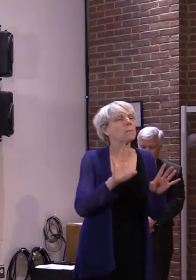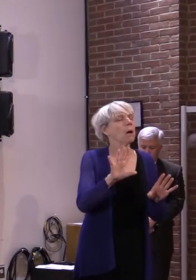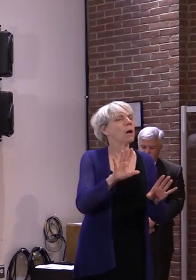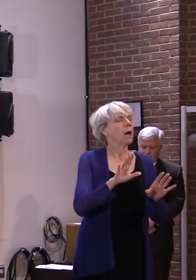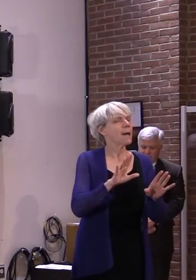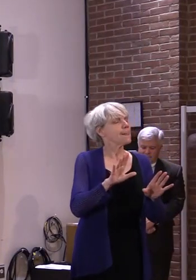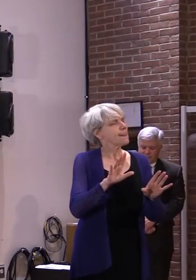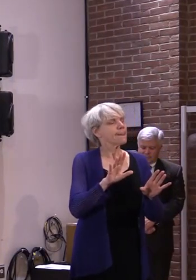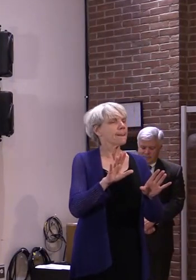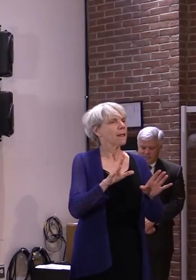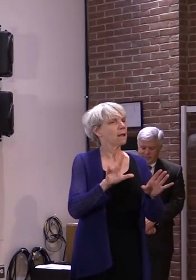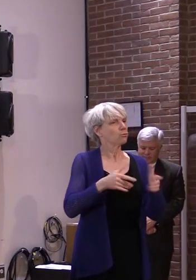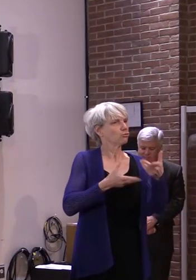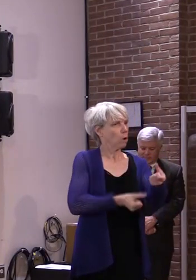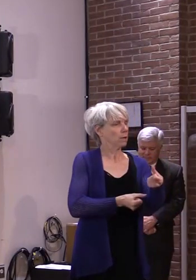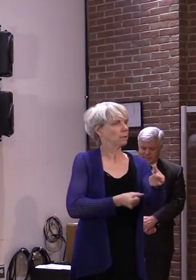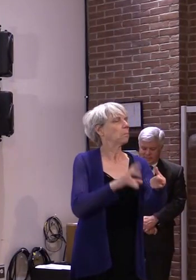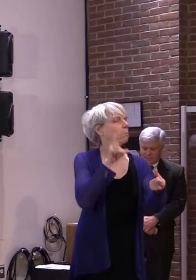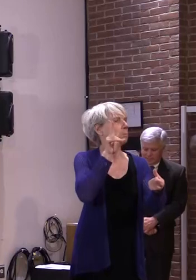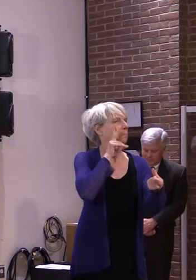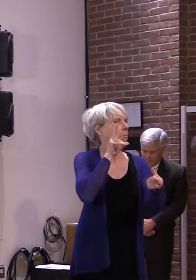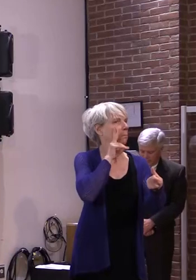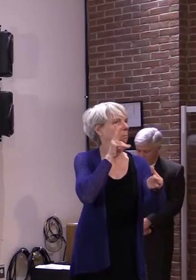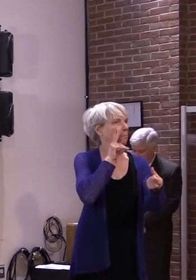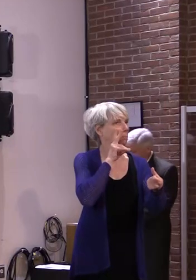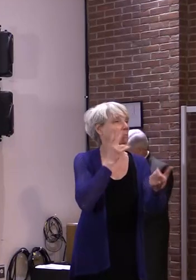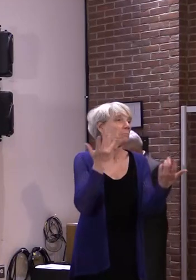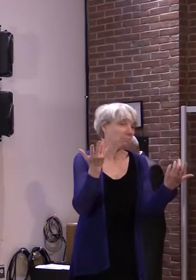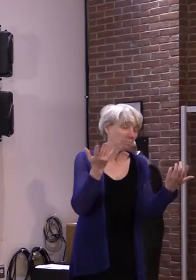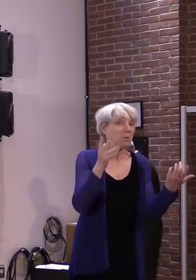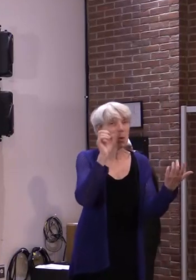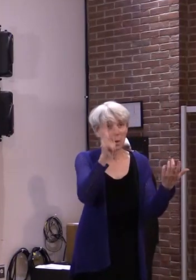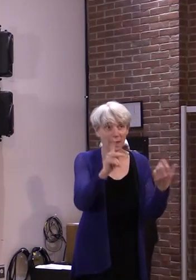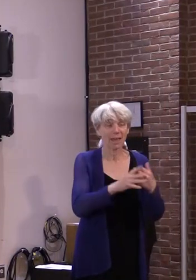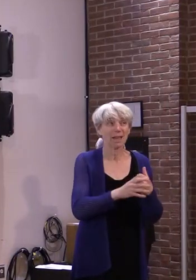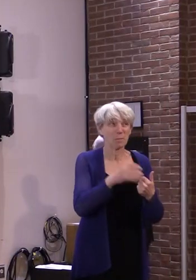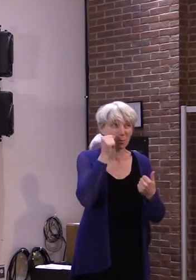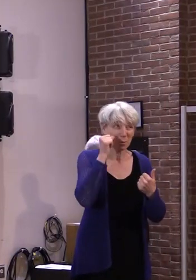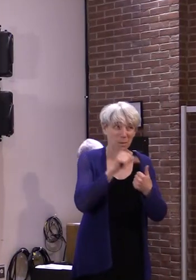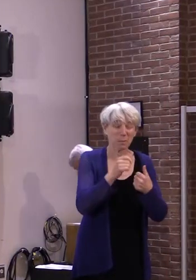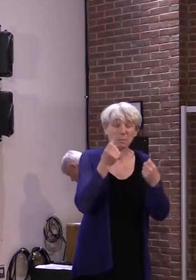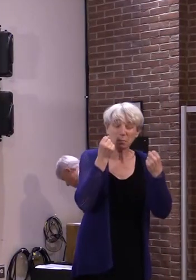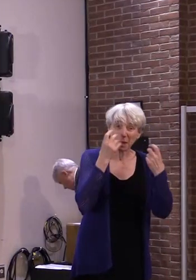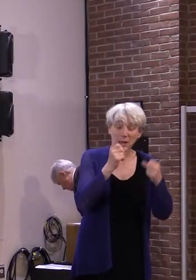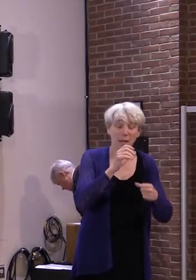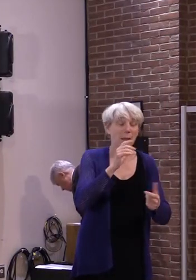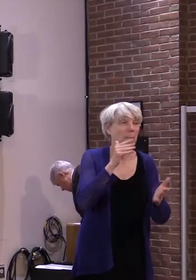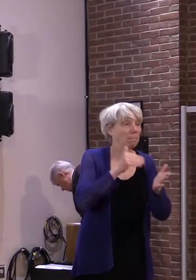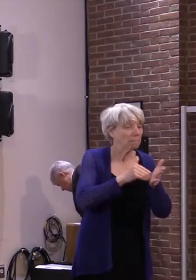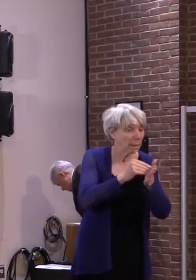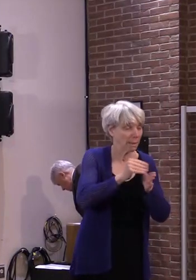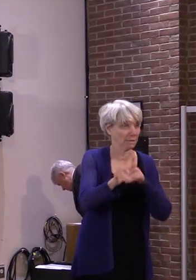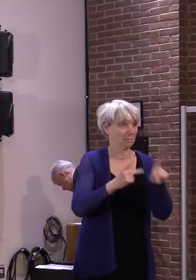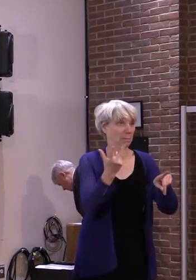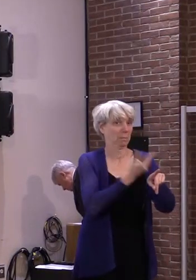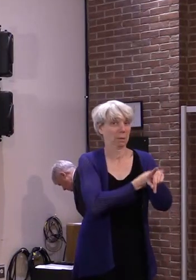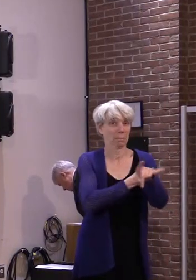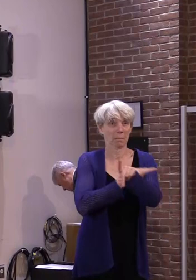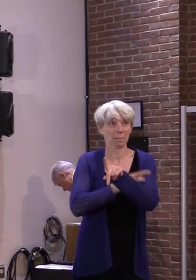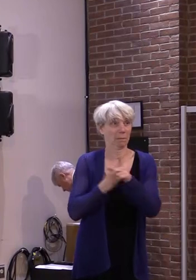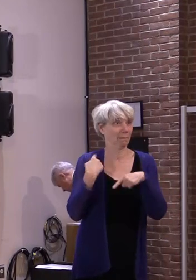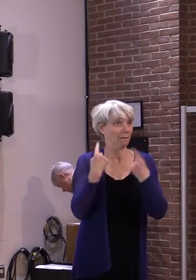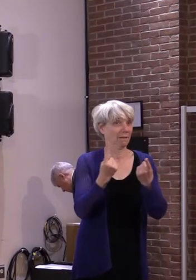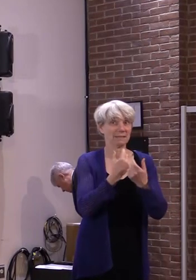that's the case, I just ask that you consider the millions of people already vaccinated safely